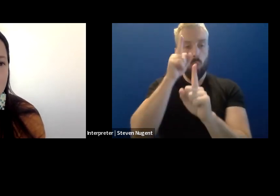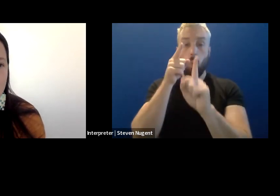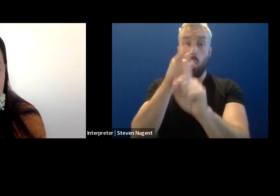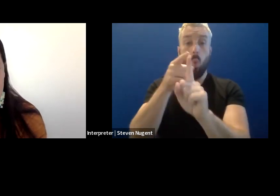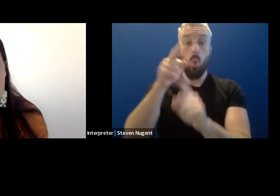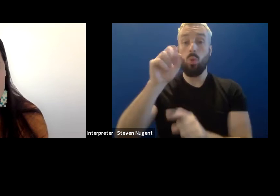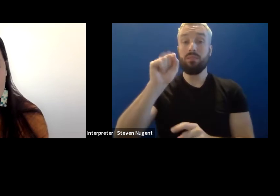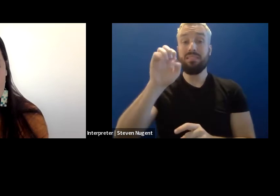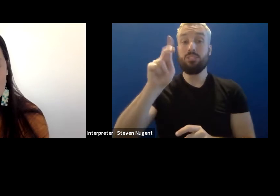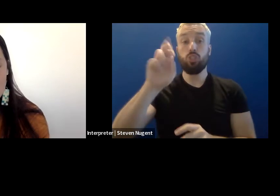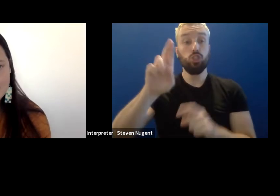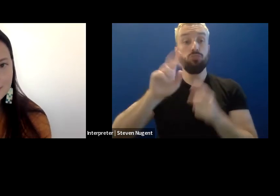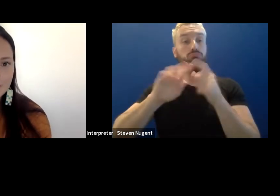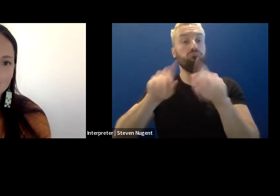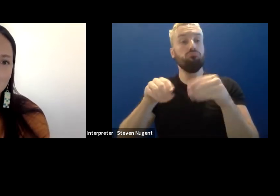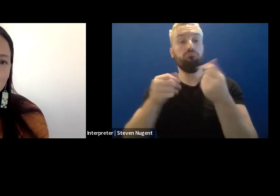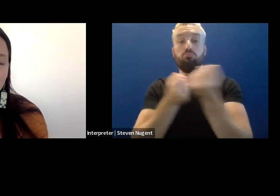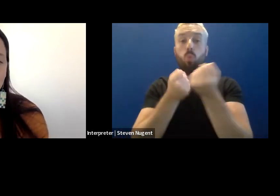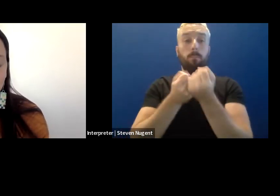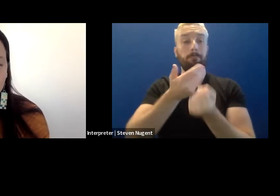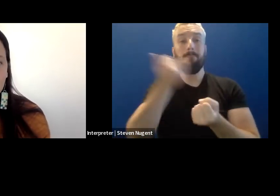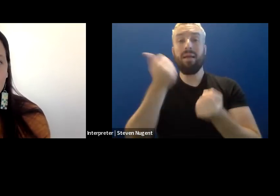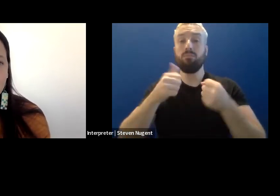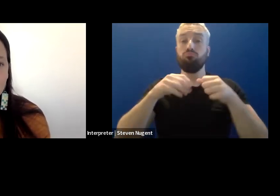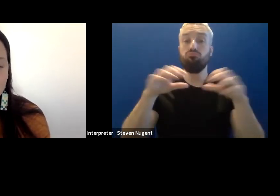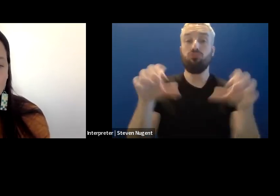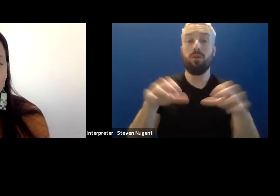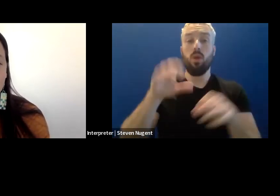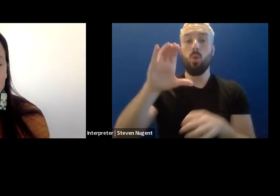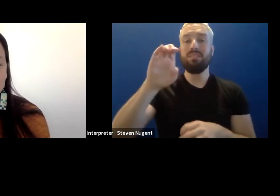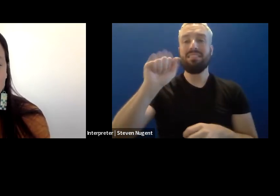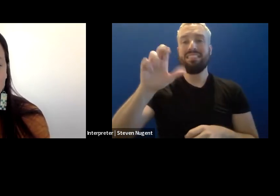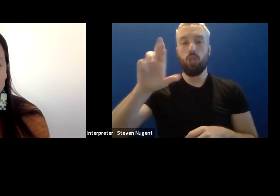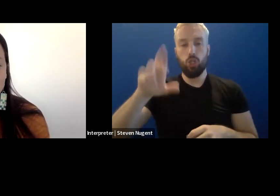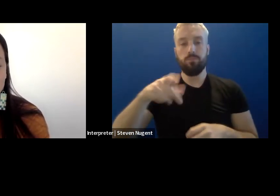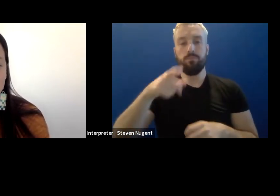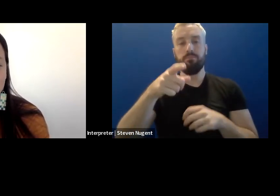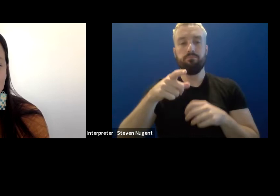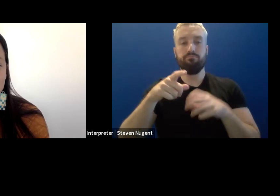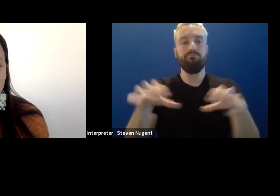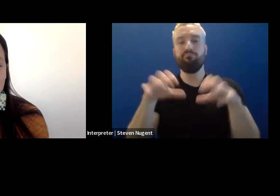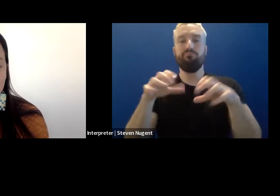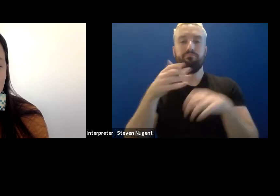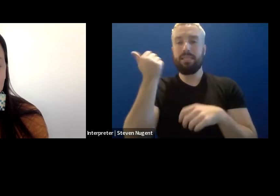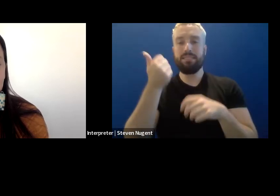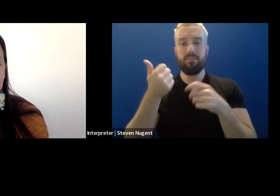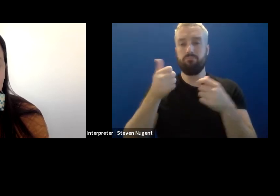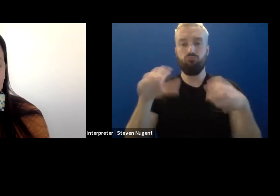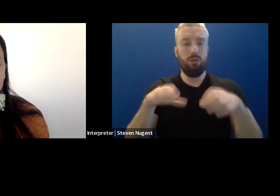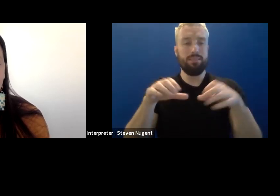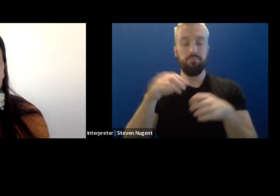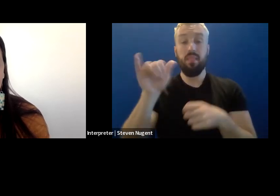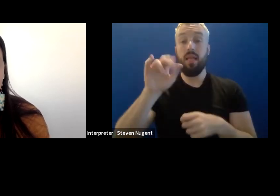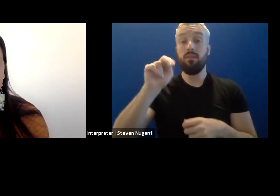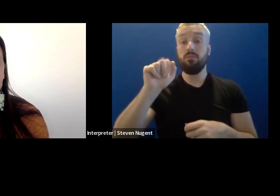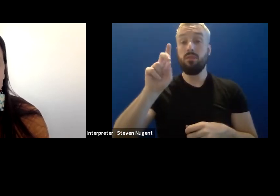support best practices and innovations in inclusive participation in research. So like Nadia said